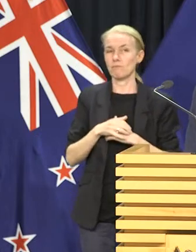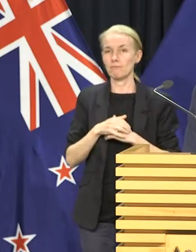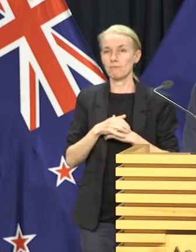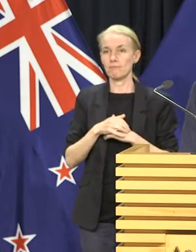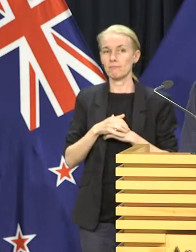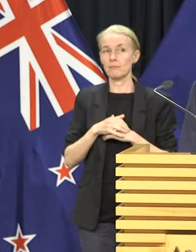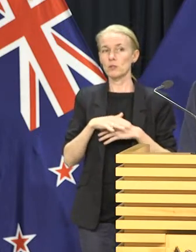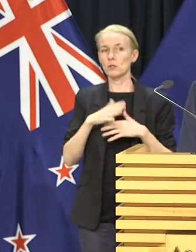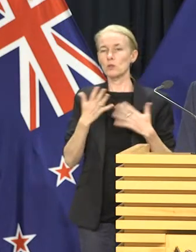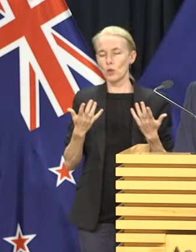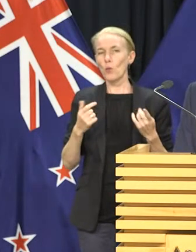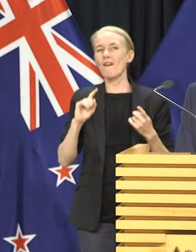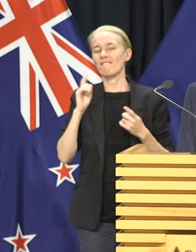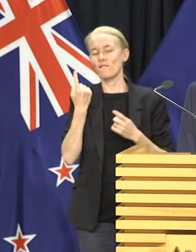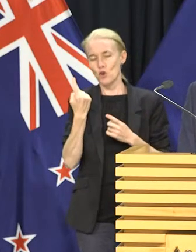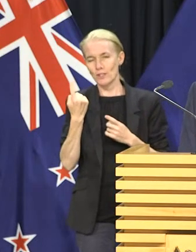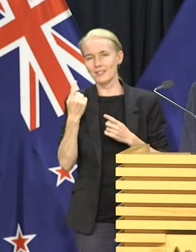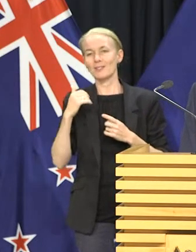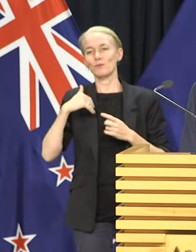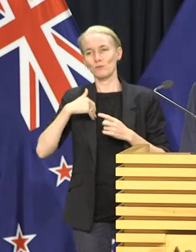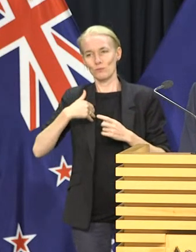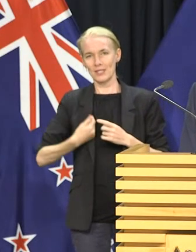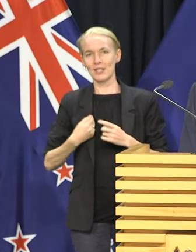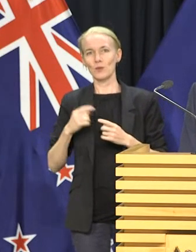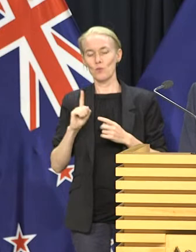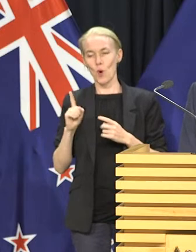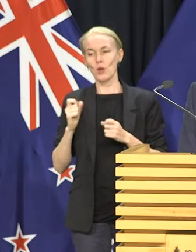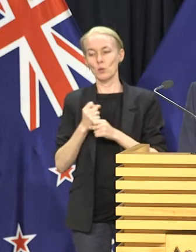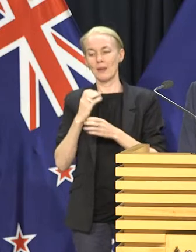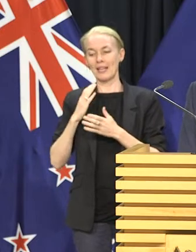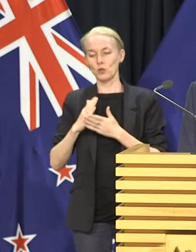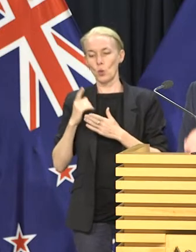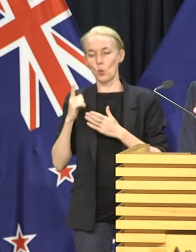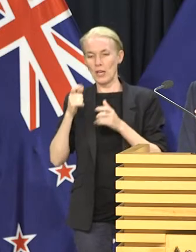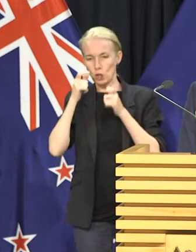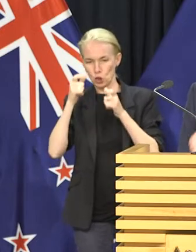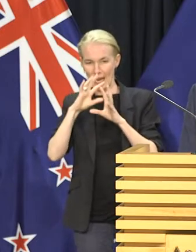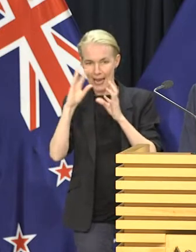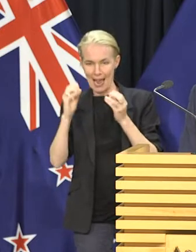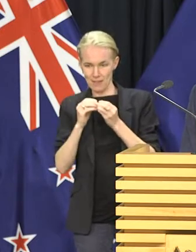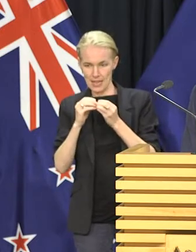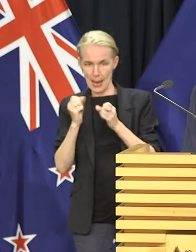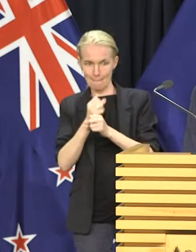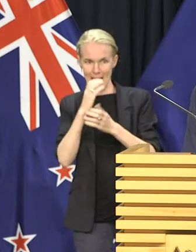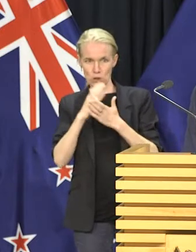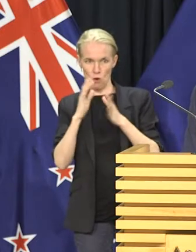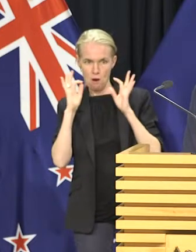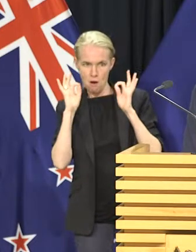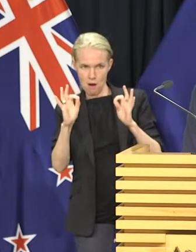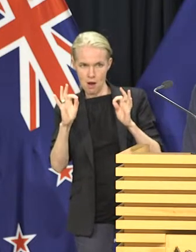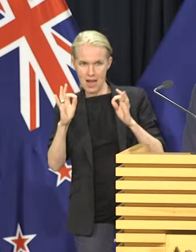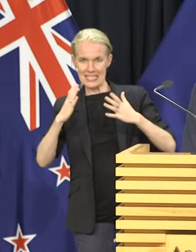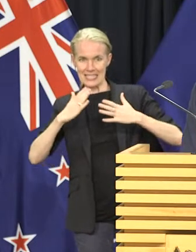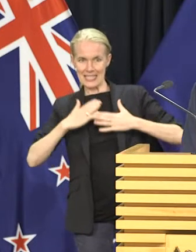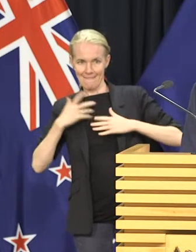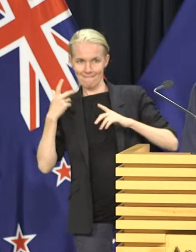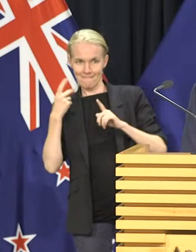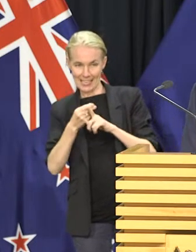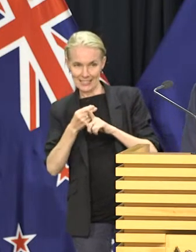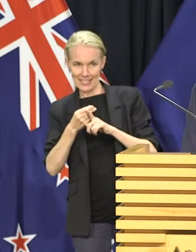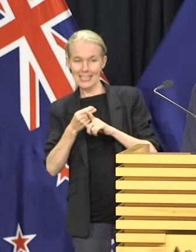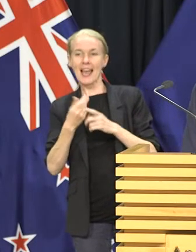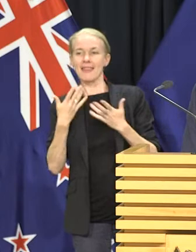and the outcomes of them once we've obviously once the approval is there, pending the decision of that advisory